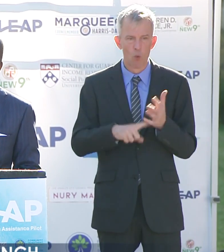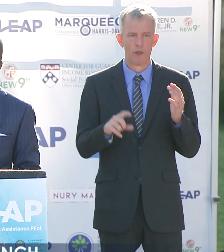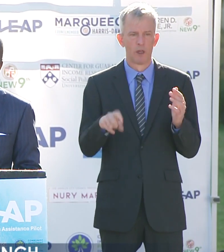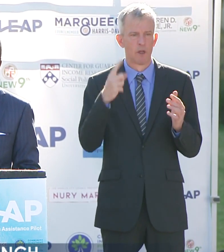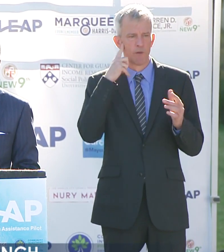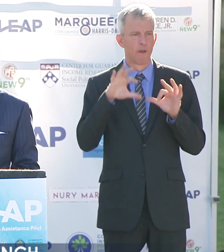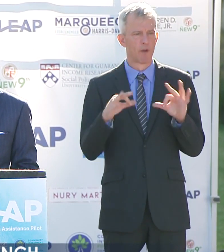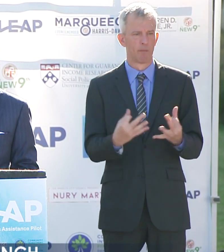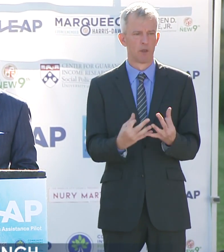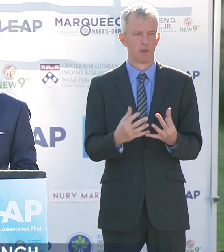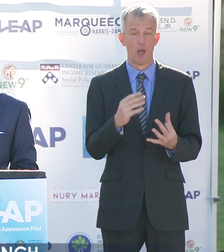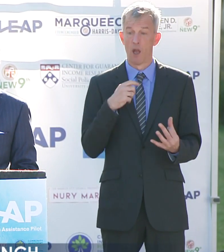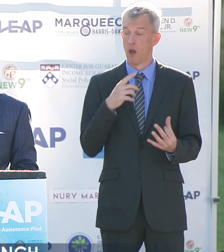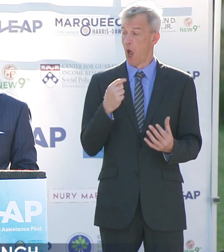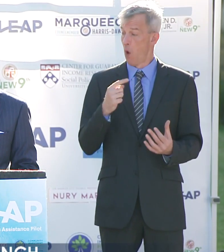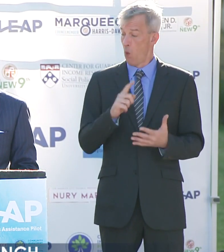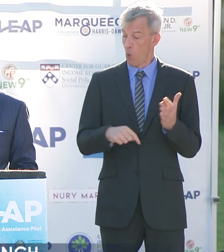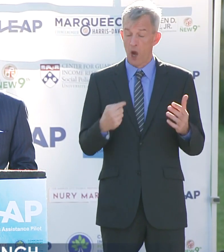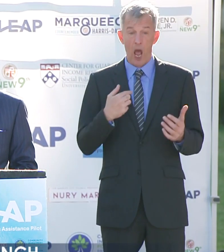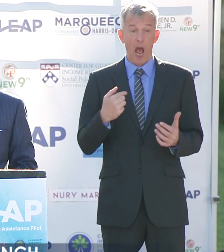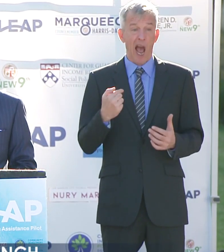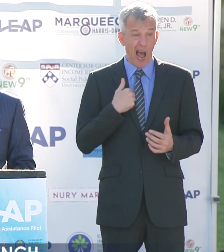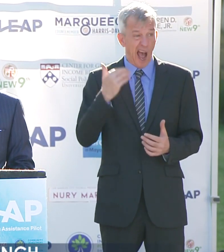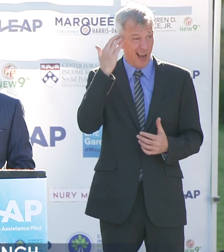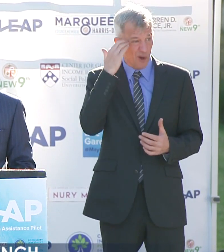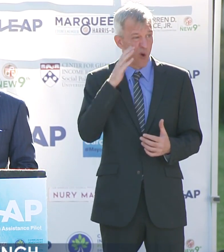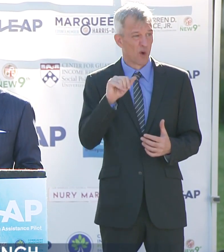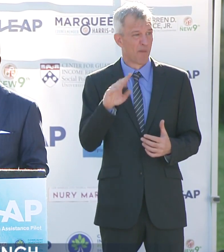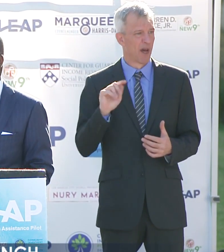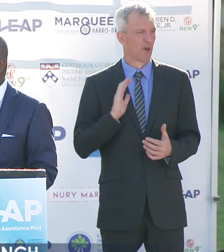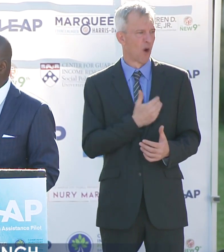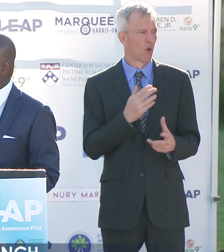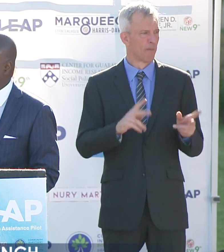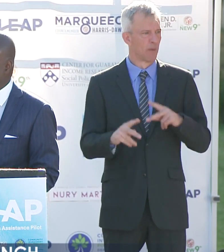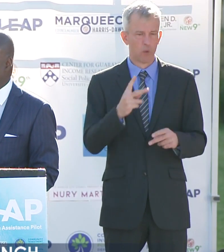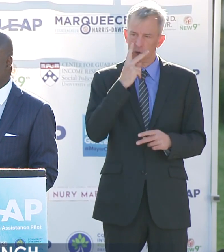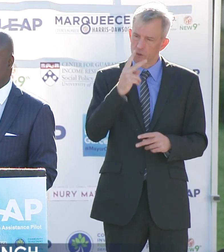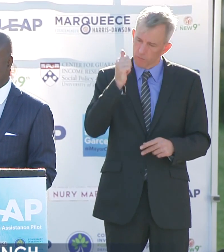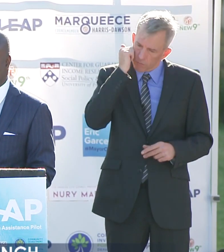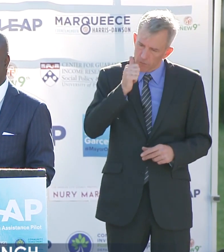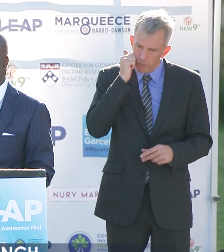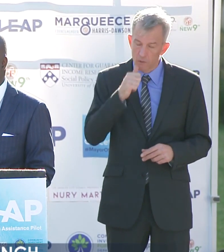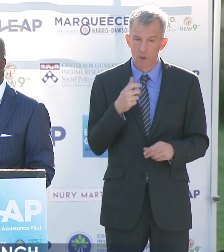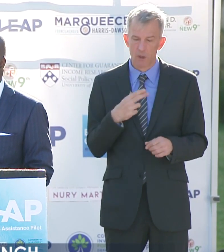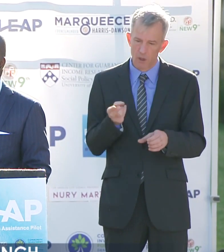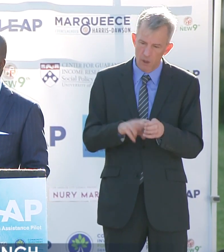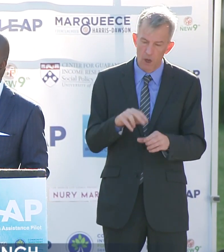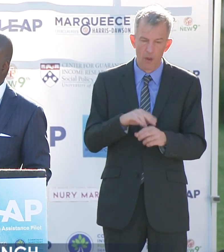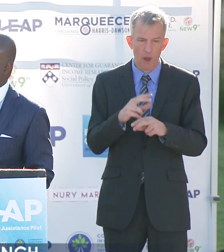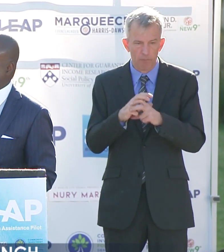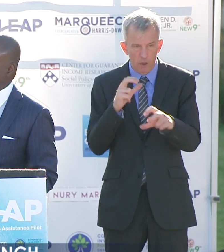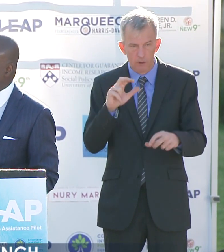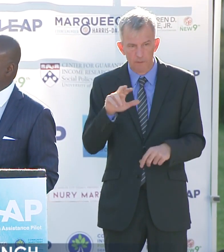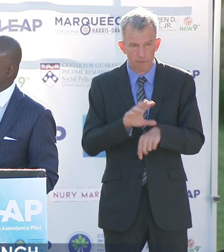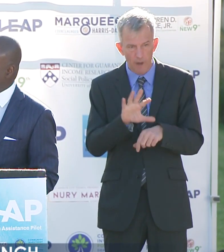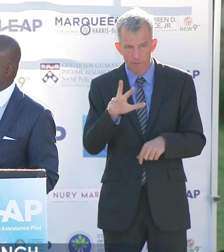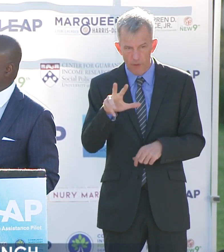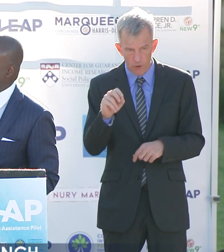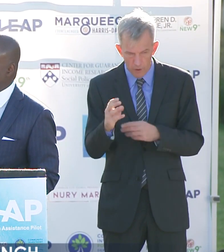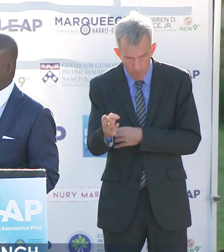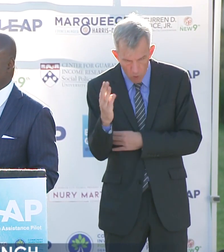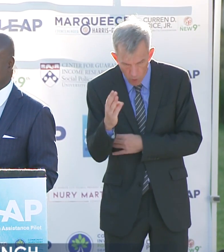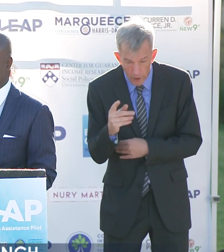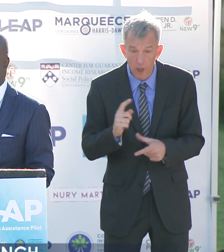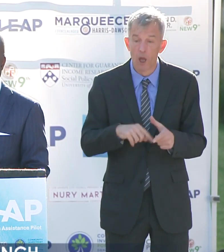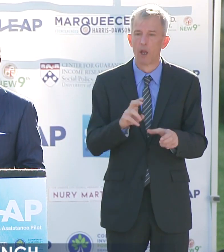know about our folks, because we see them every day. We see them getting on the bus at 5:30 in the morning. We see them getting off the bus